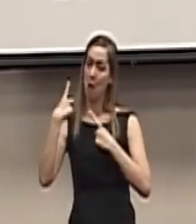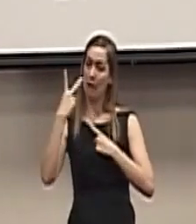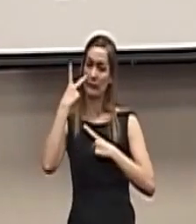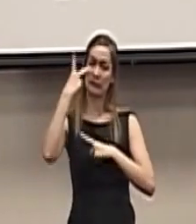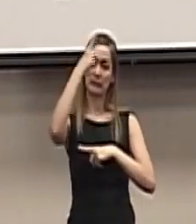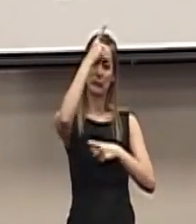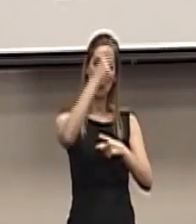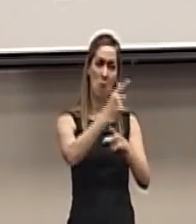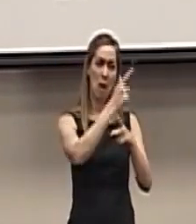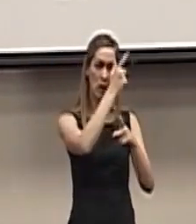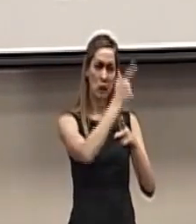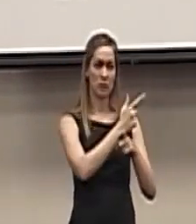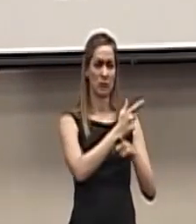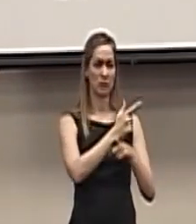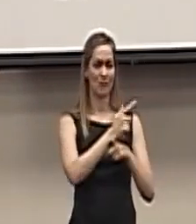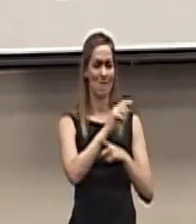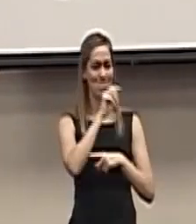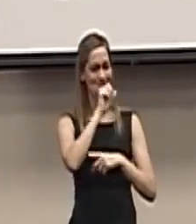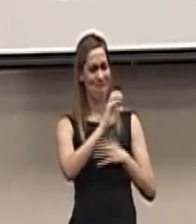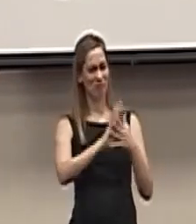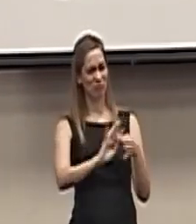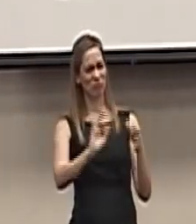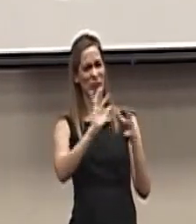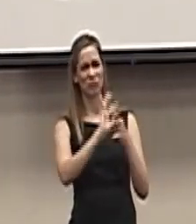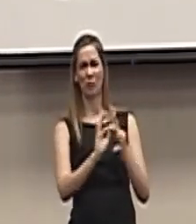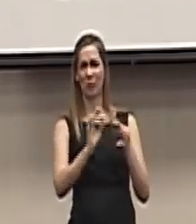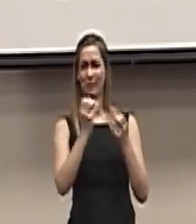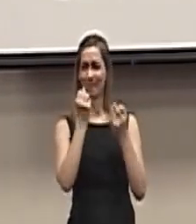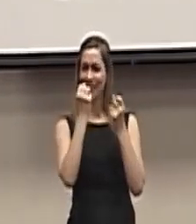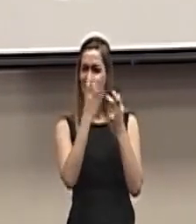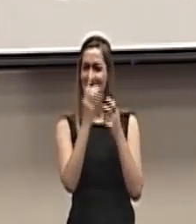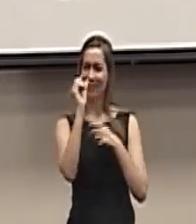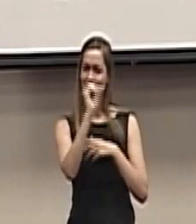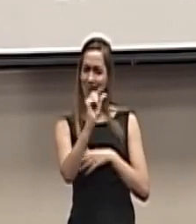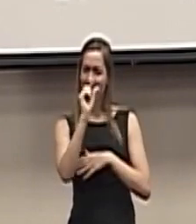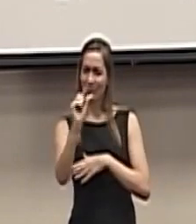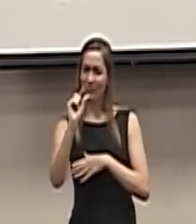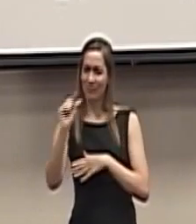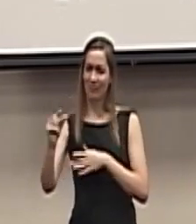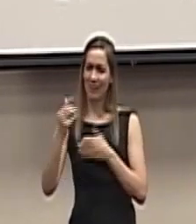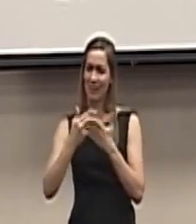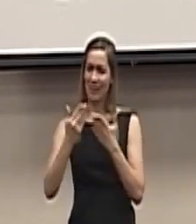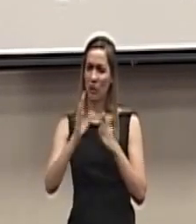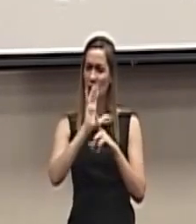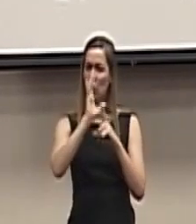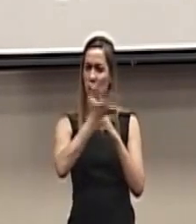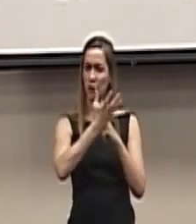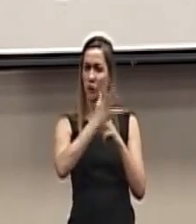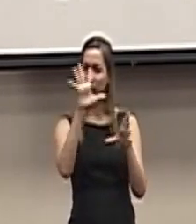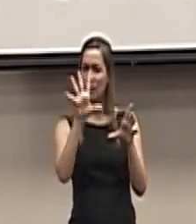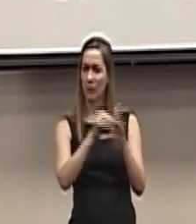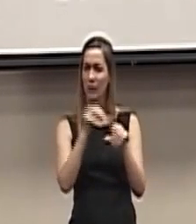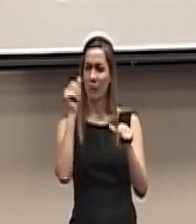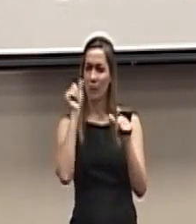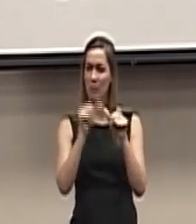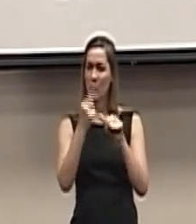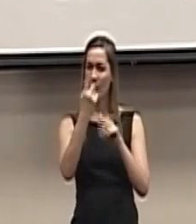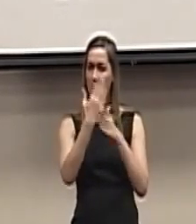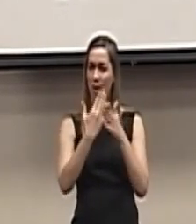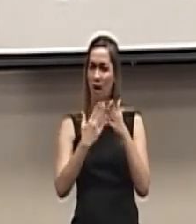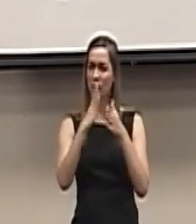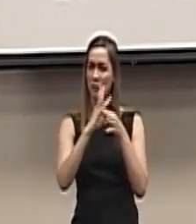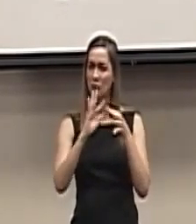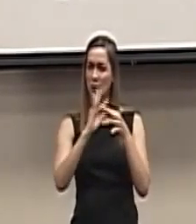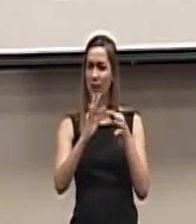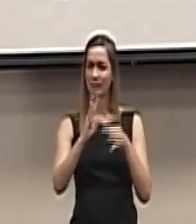because there's so many little nuggets of culture in the story. Remember, there's a part of the story where he's talking